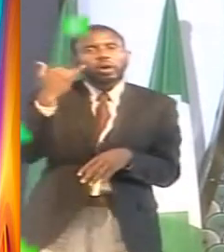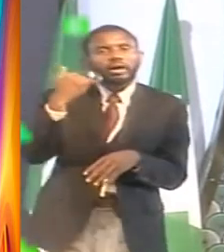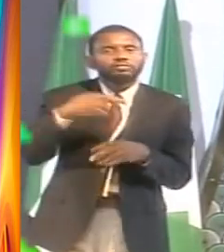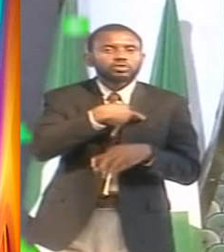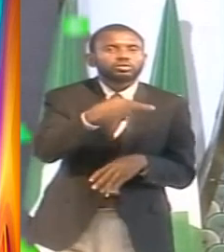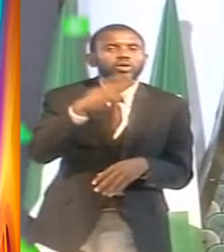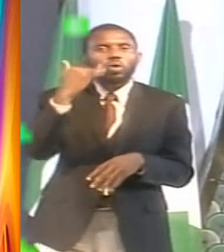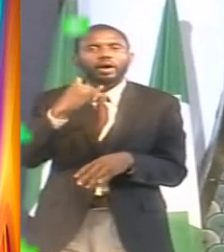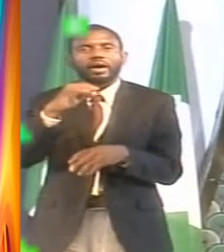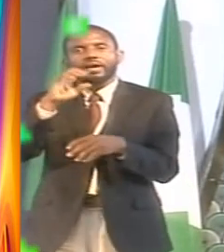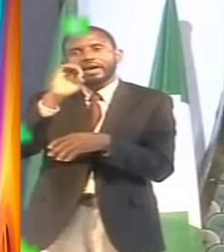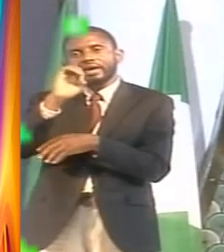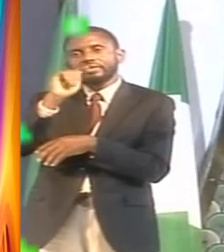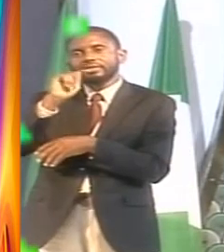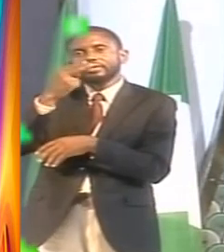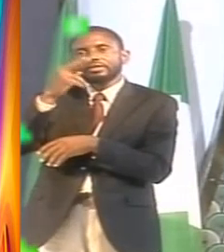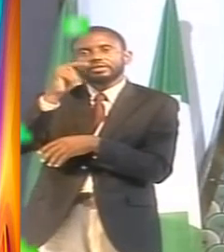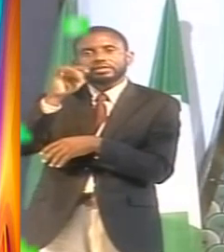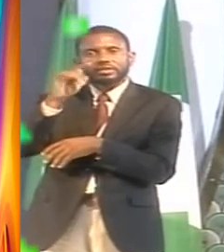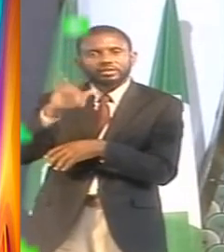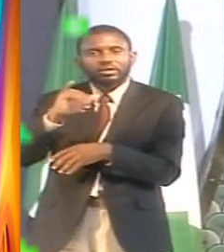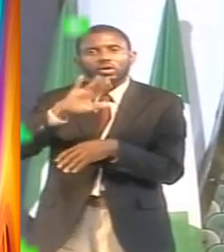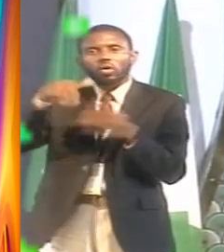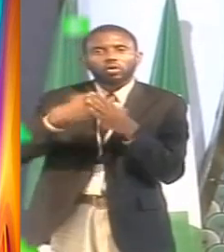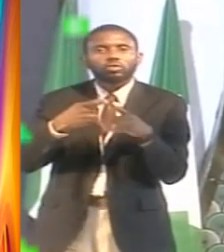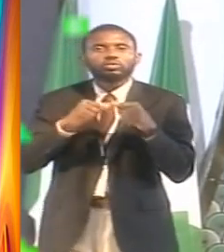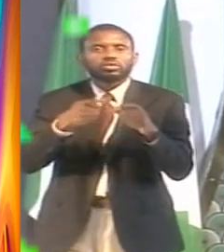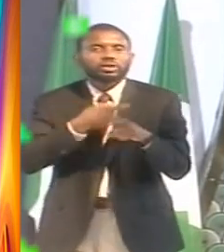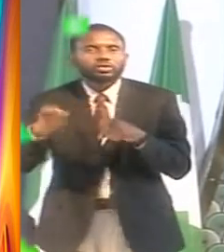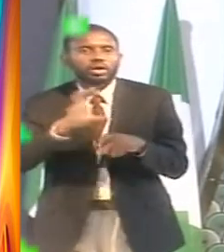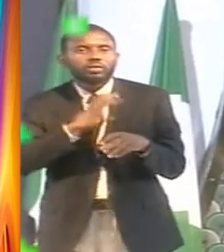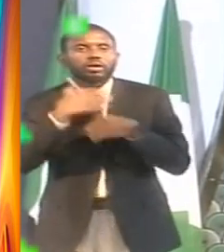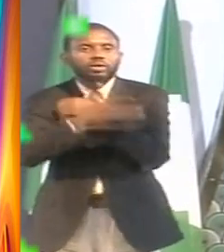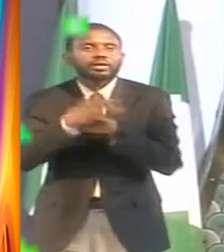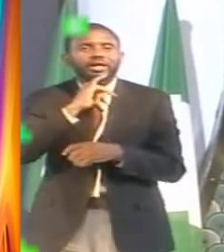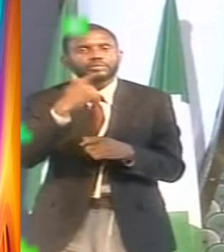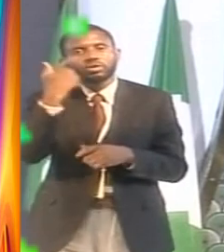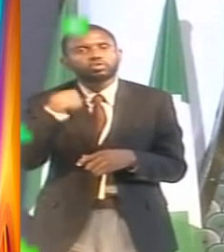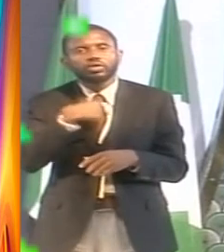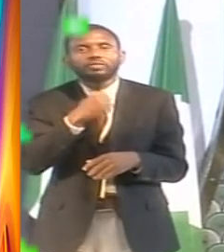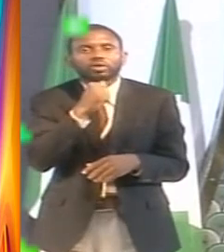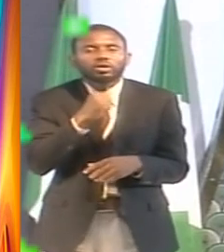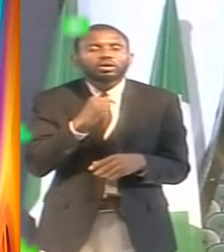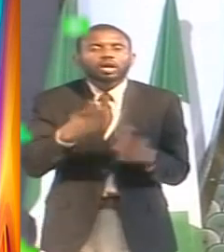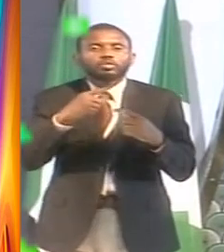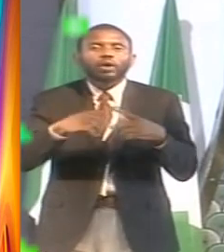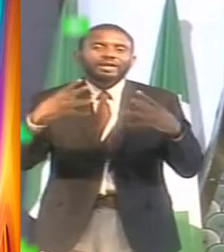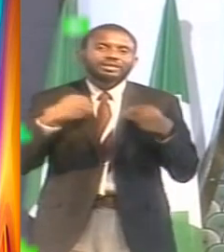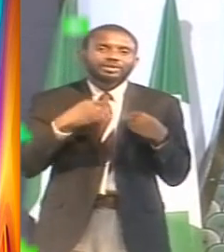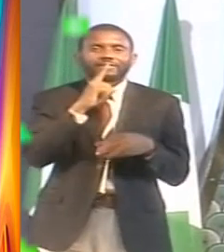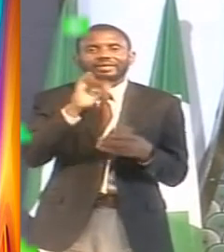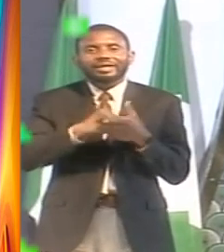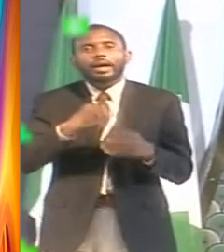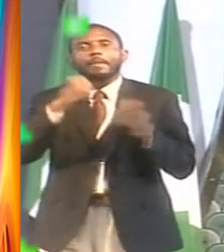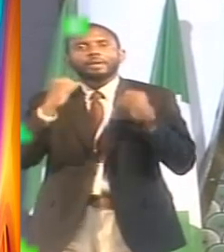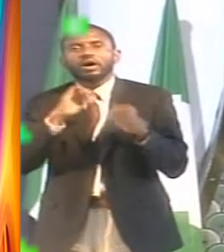things continue to injure our countries, is largely because we have not come to terms with the fact that power is just about, as